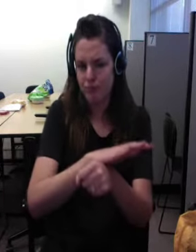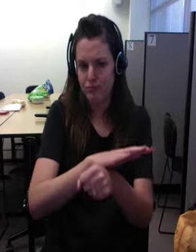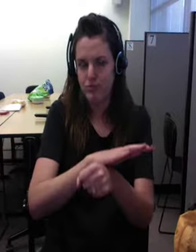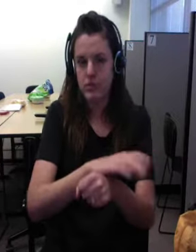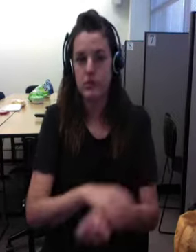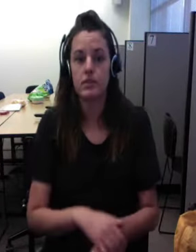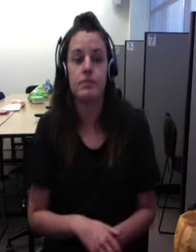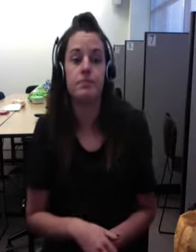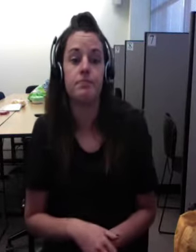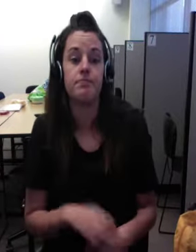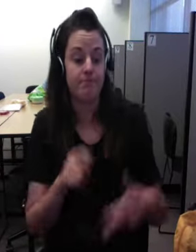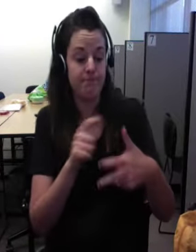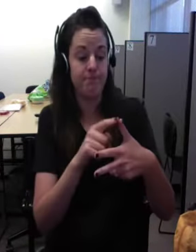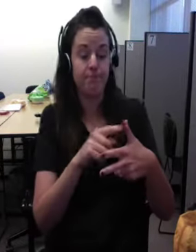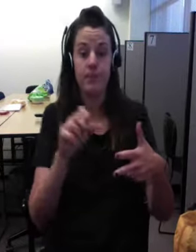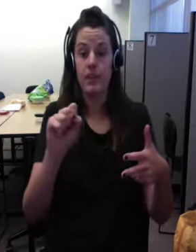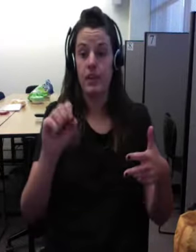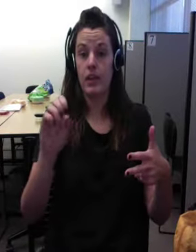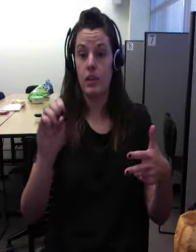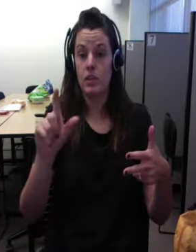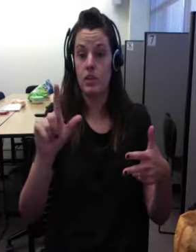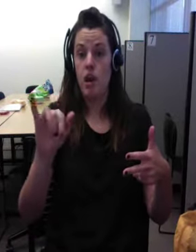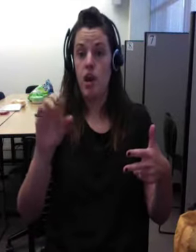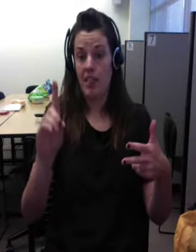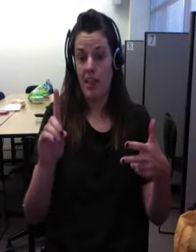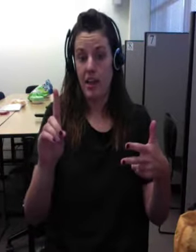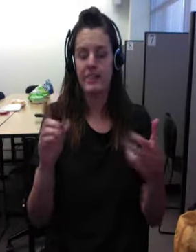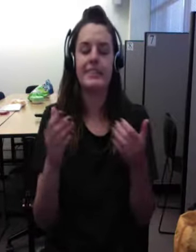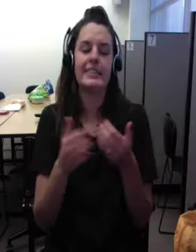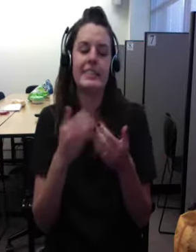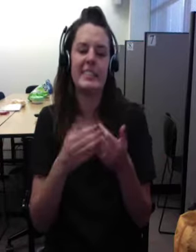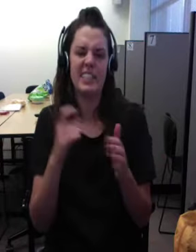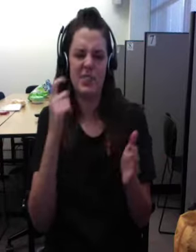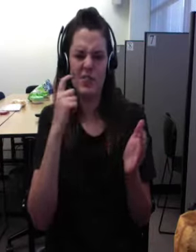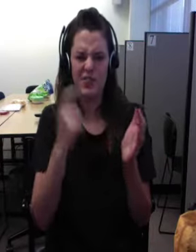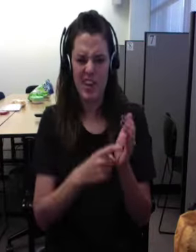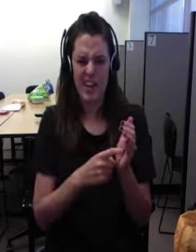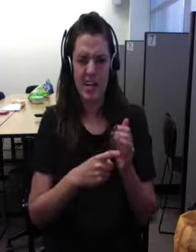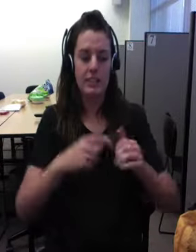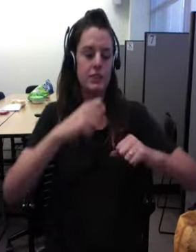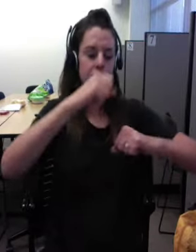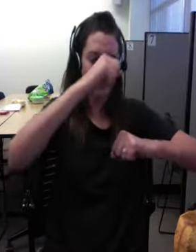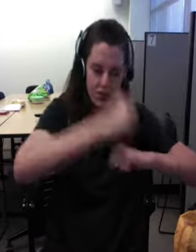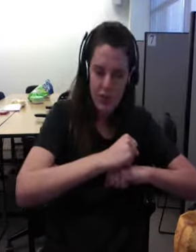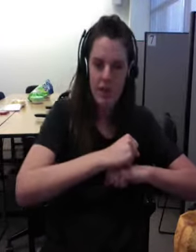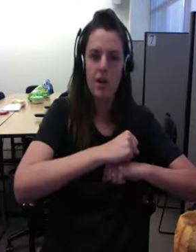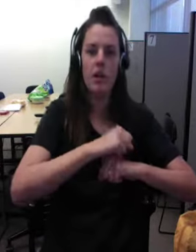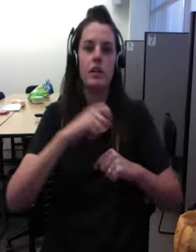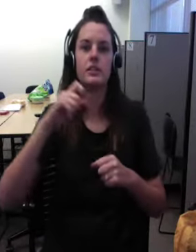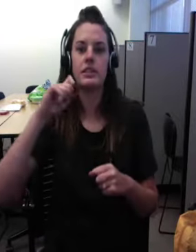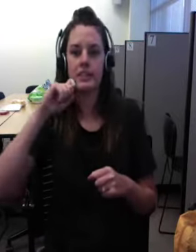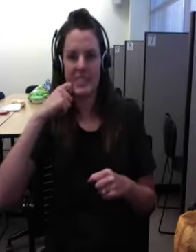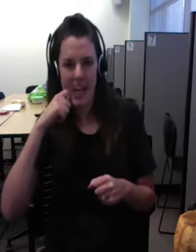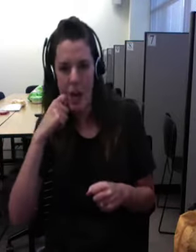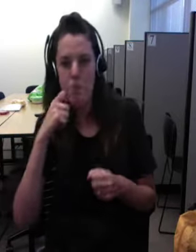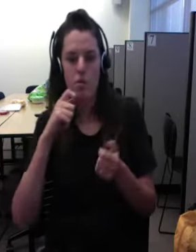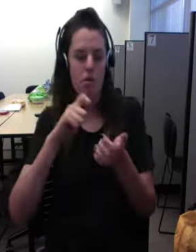Solids are easy to recognize. Rocks, apples, pencils, and plants are